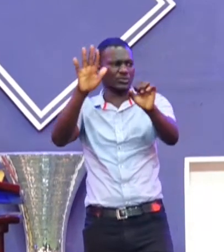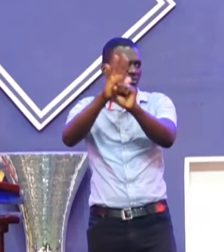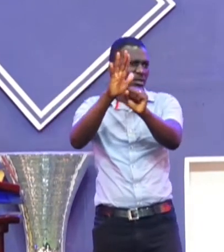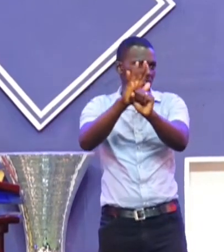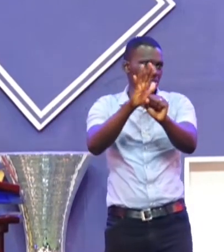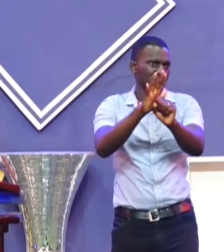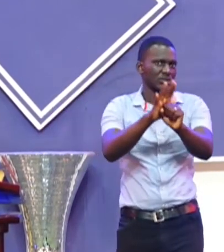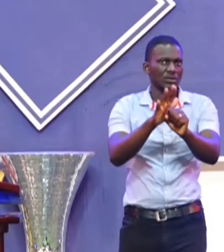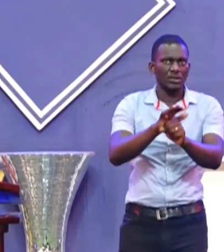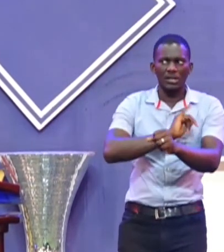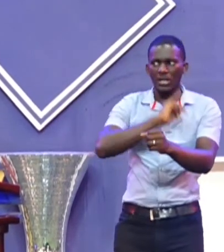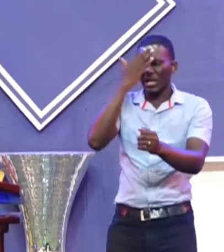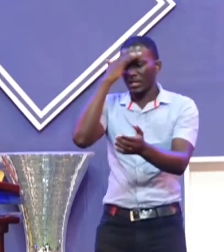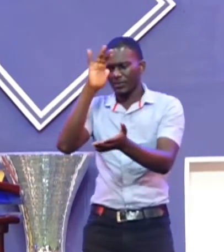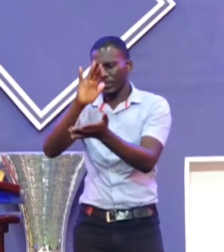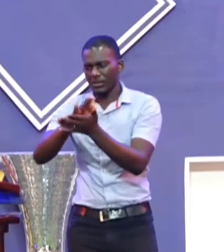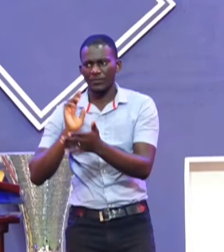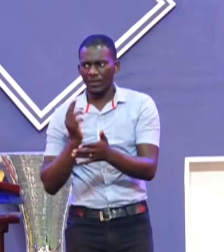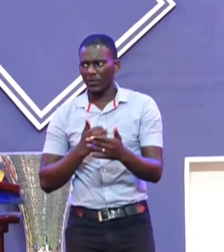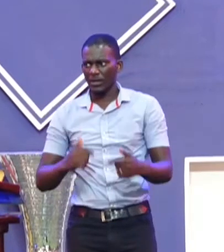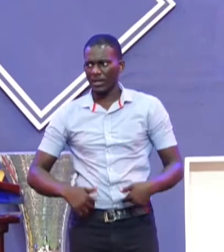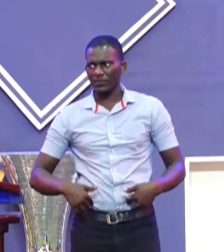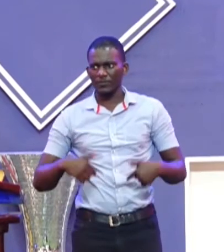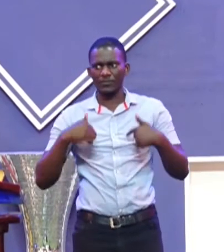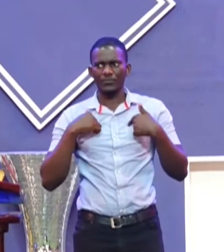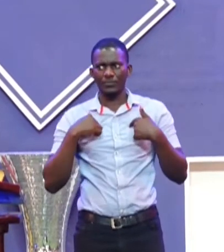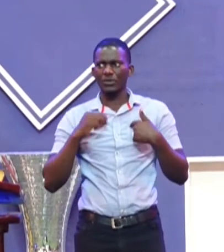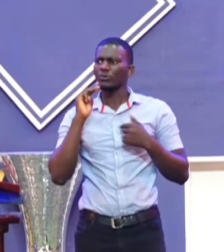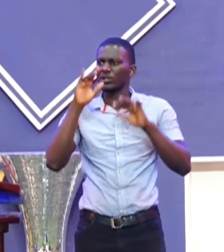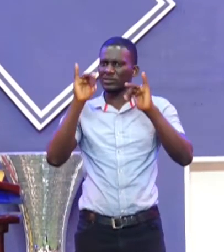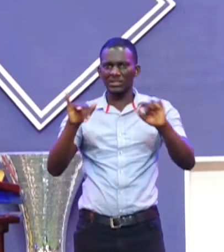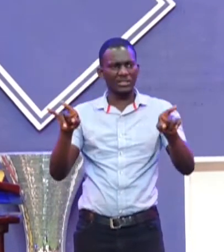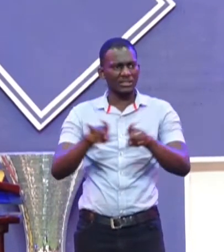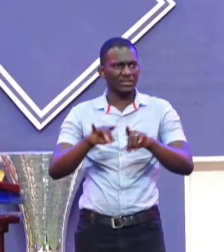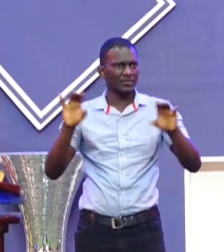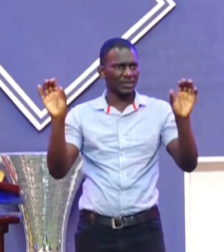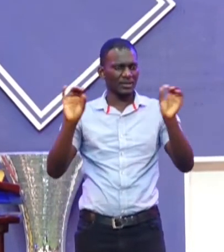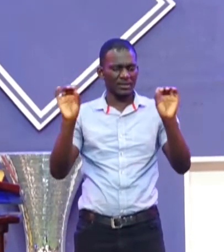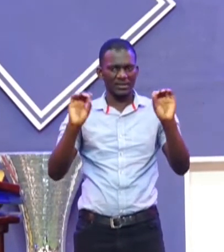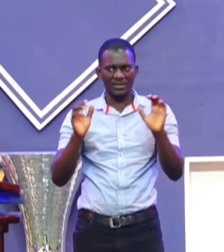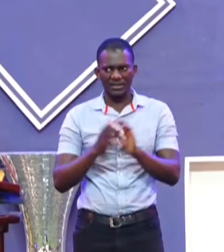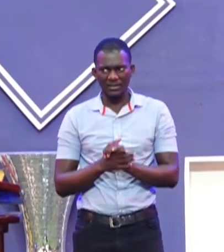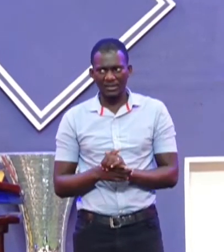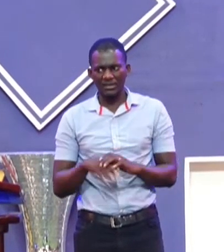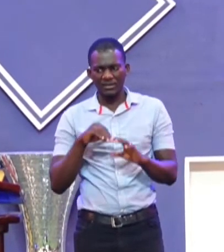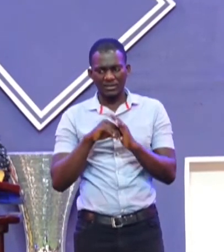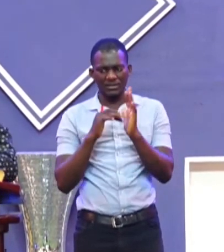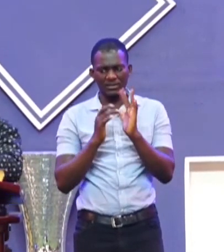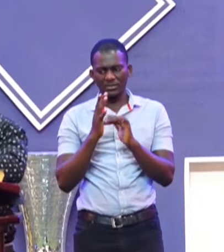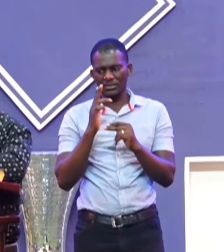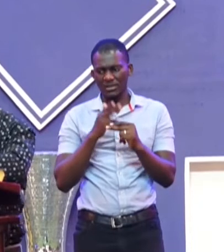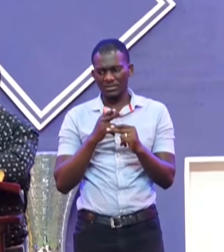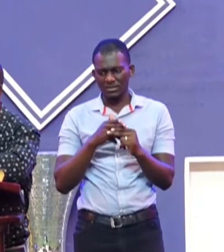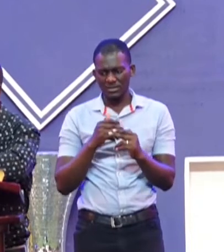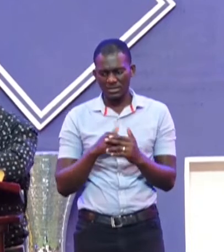bless you so much. I believe that our lives are not going to remain the same in the